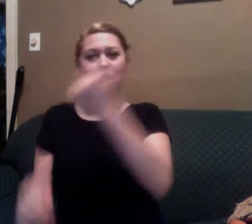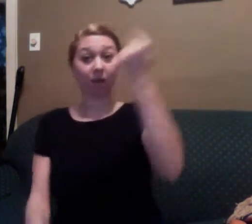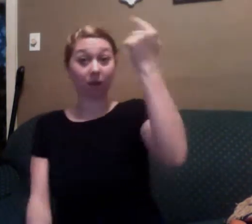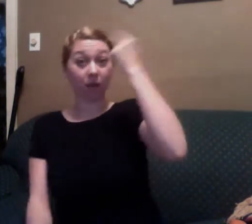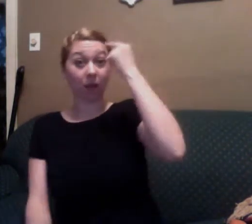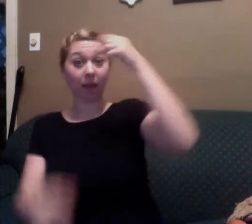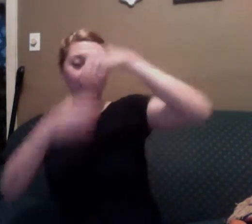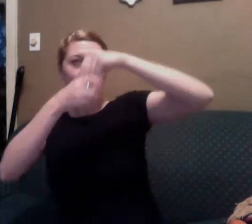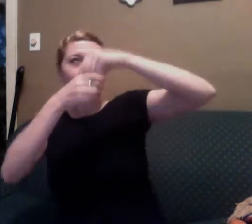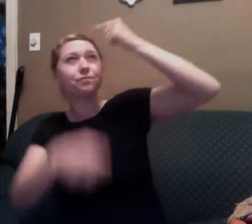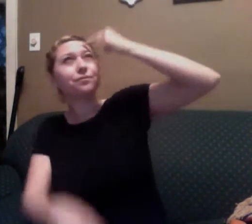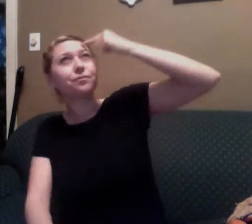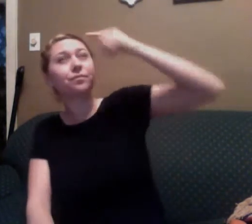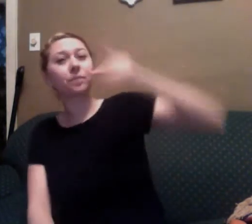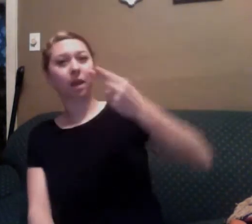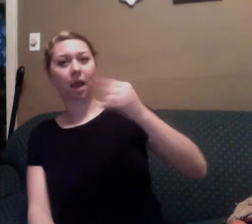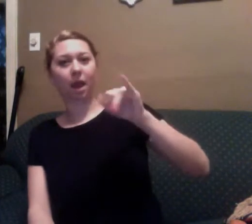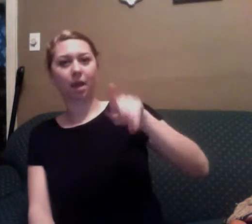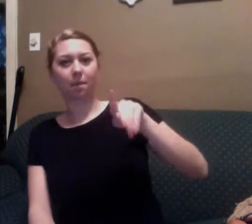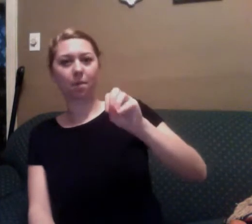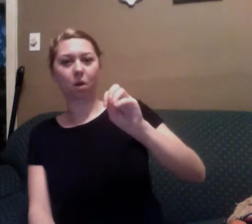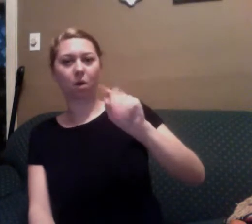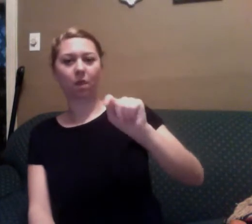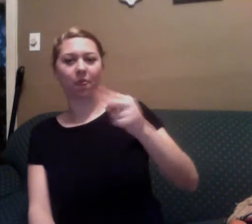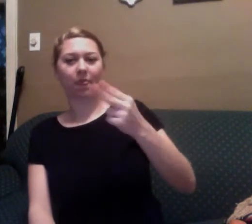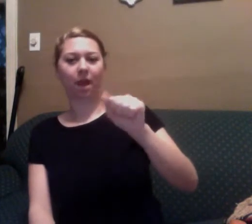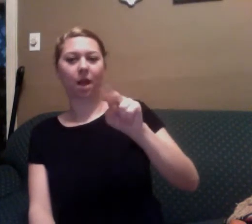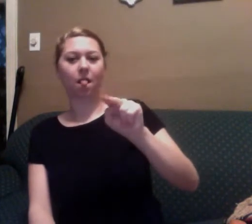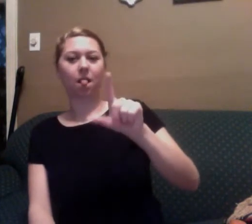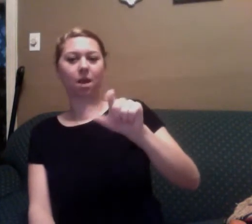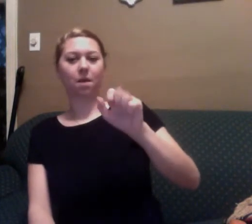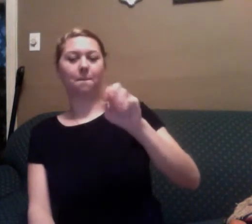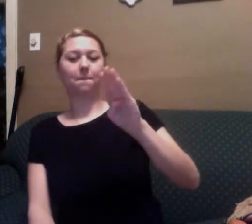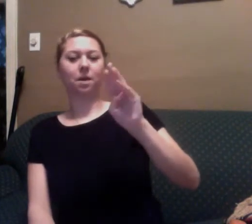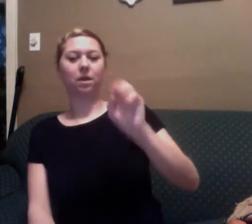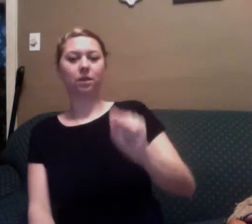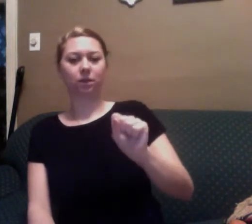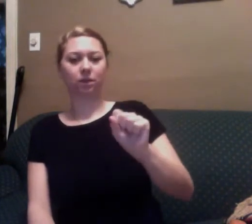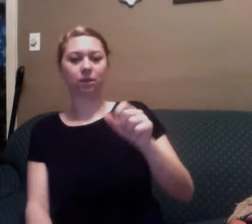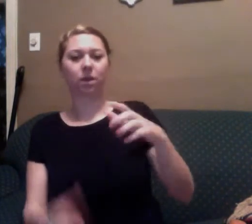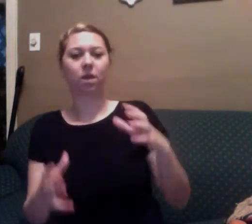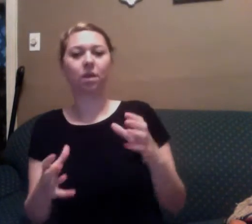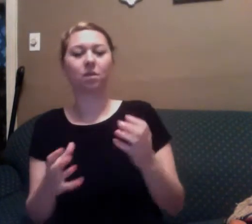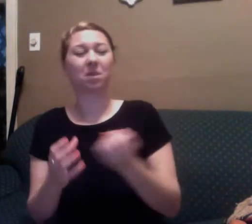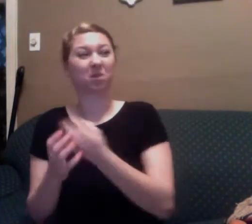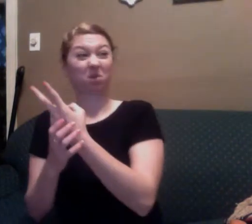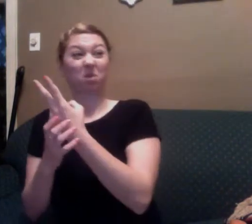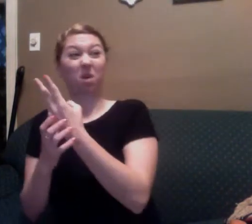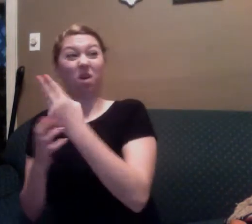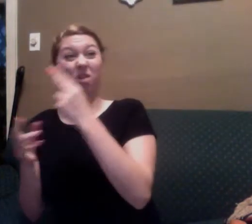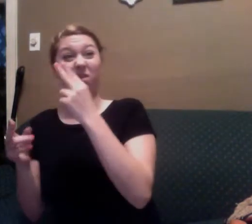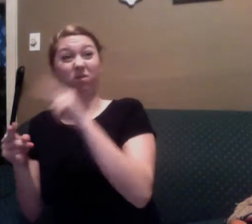dozen chemical signals in the brain that tell your body to gain weight, more than another dozen that tell your body to lose it.